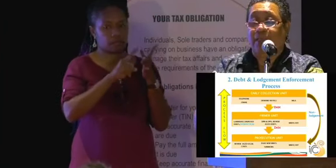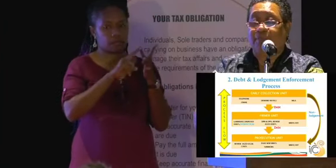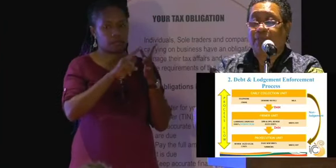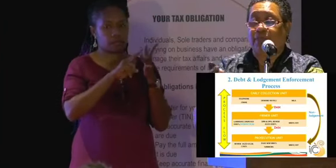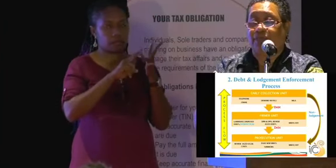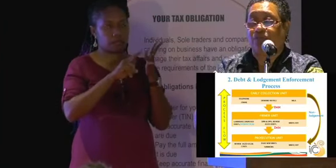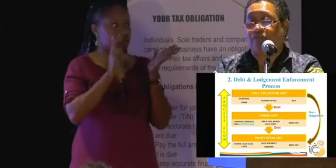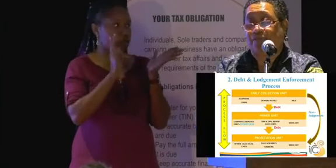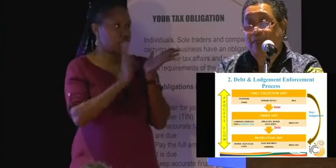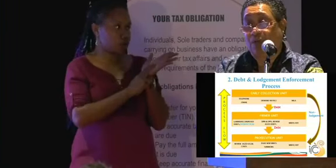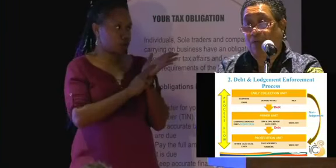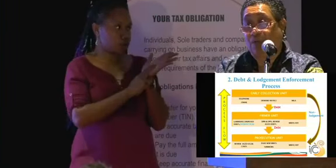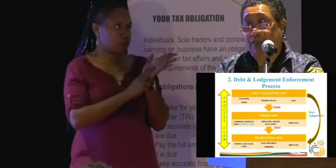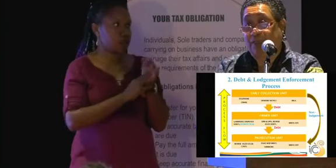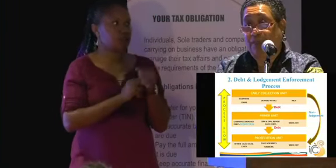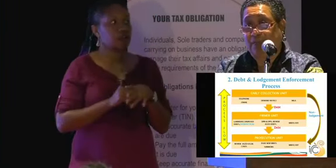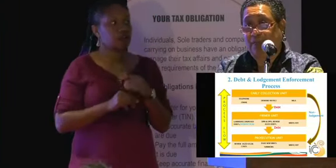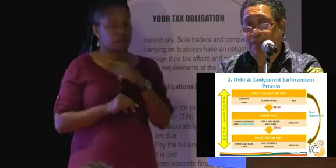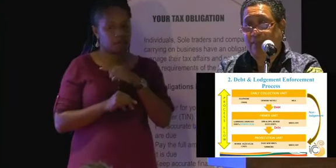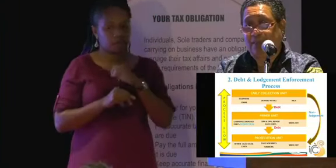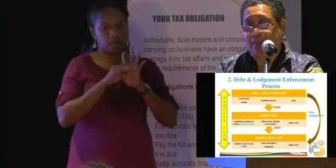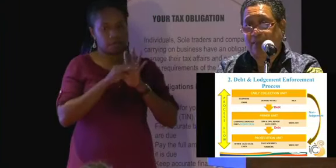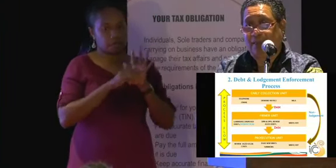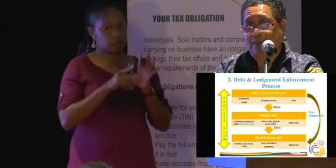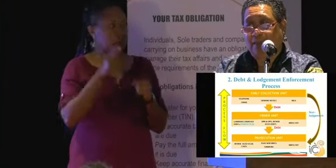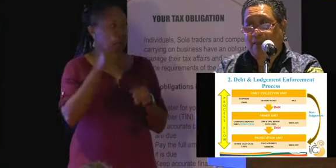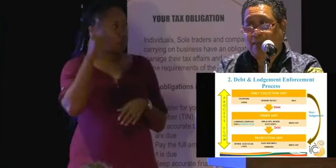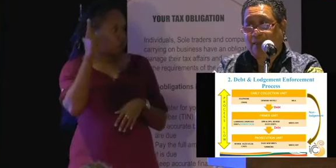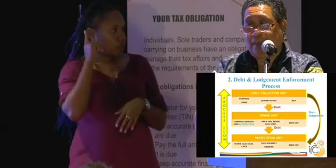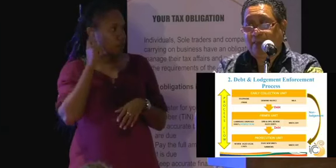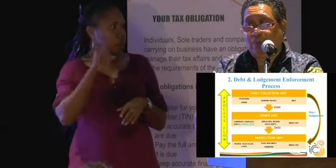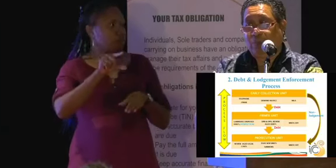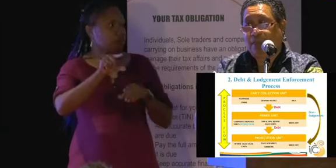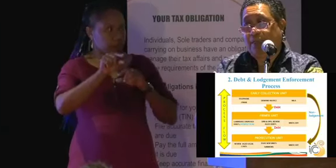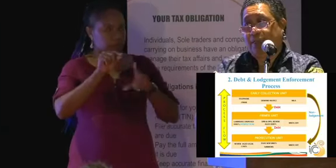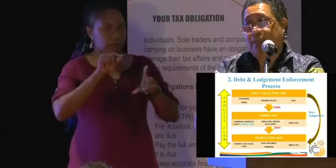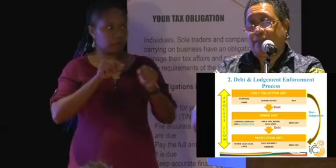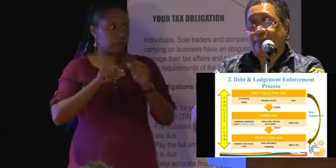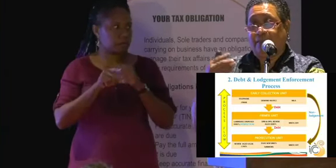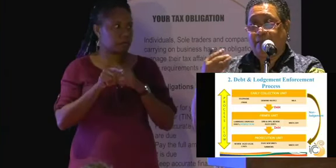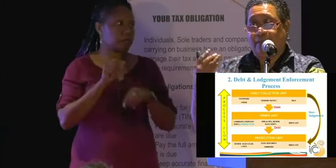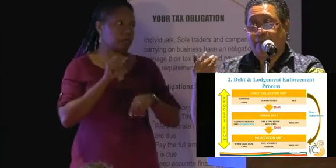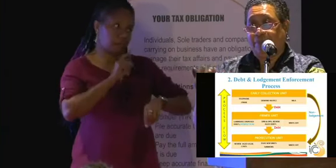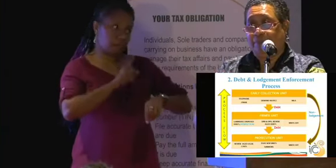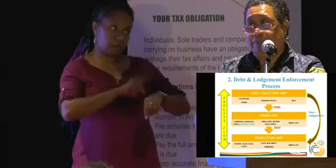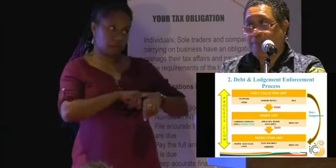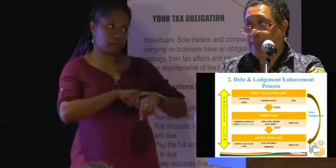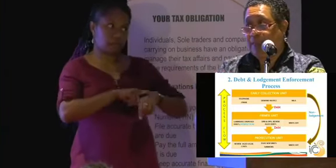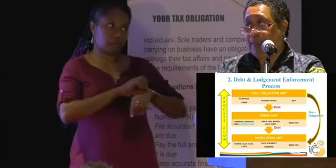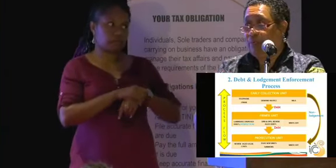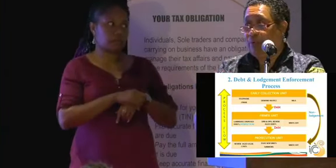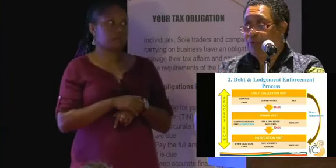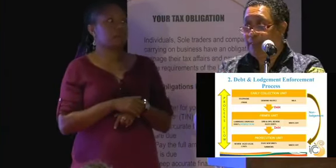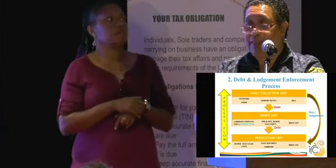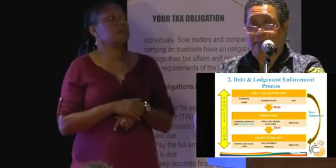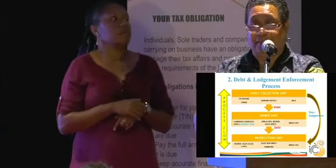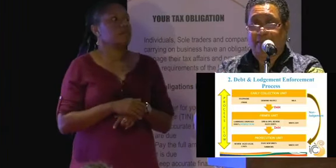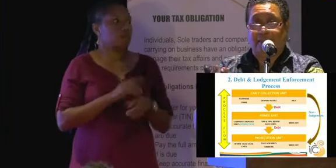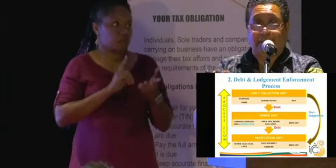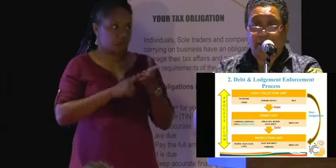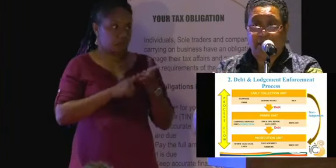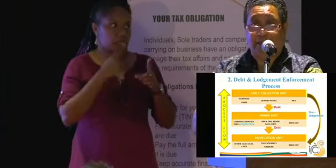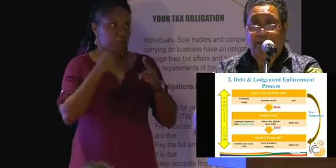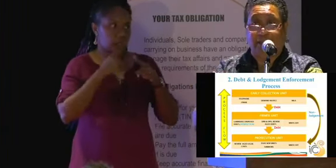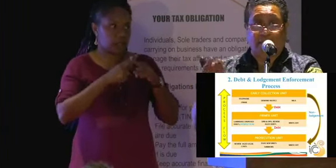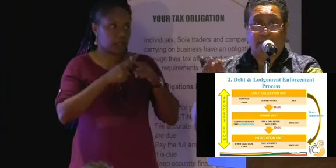Okay, I am in charge of early collection unit. That's where the process